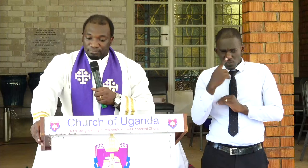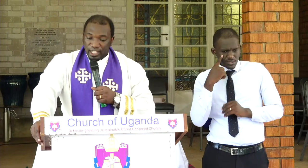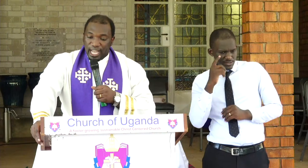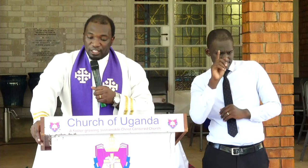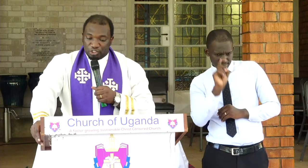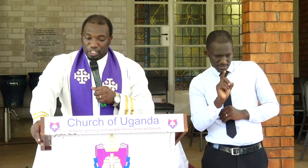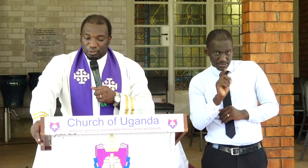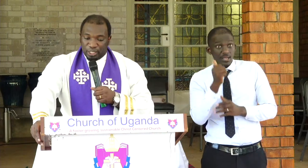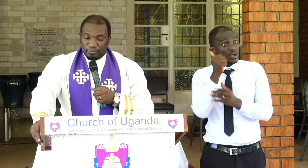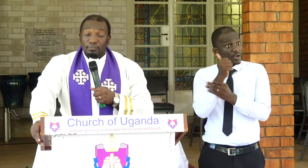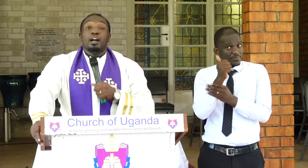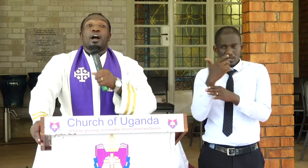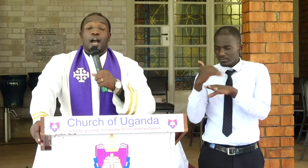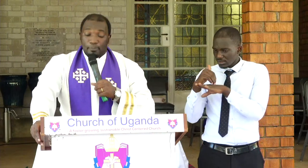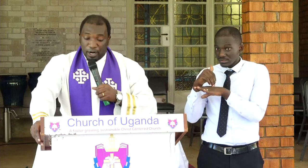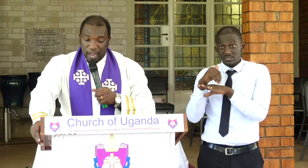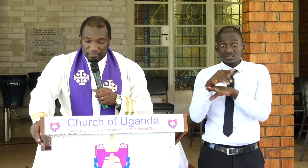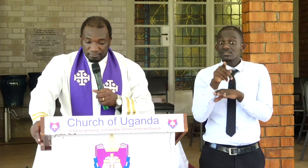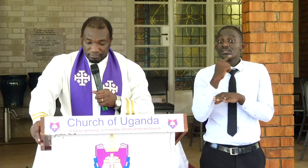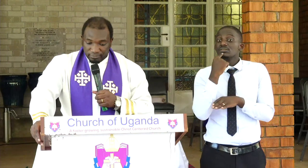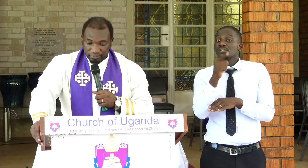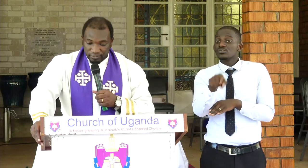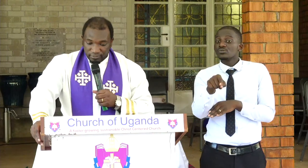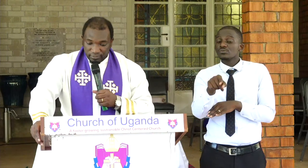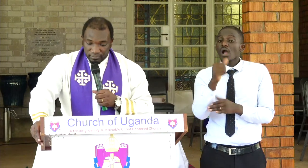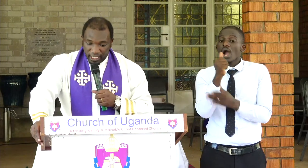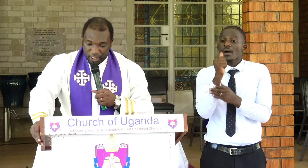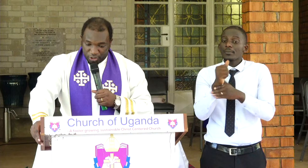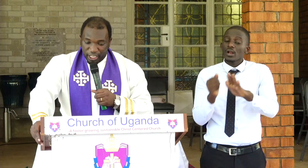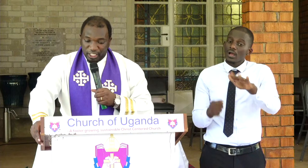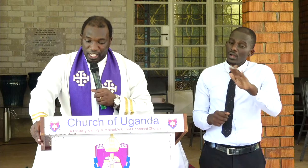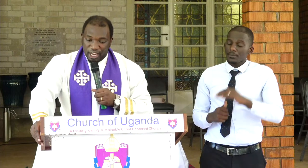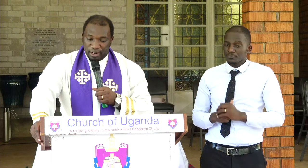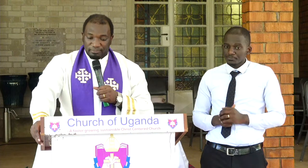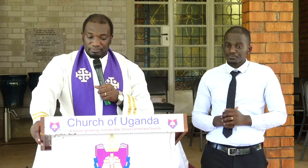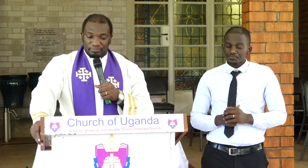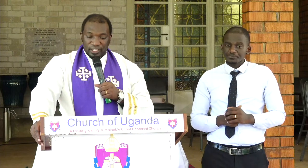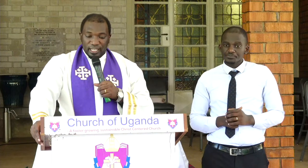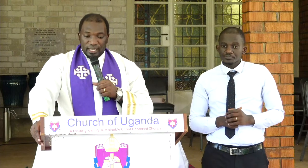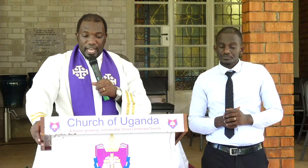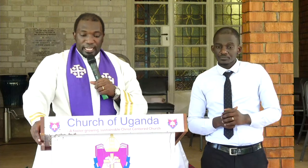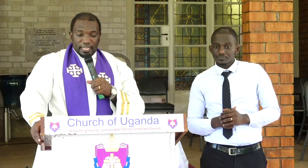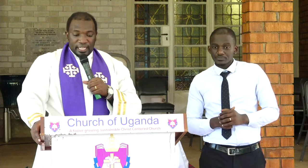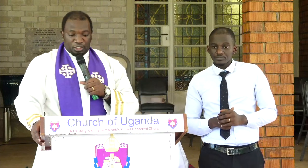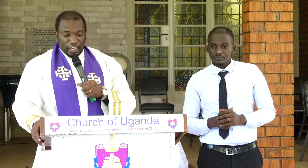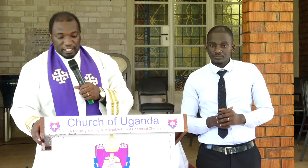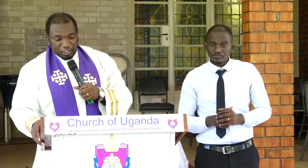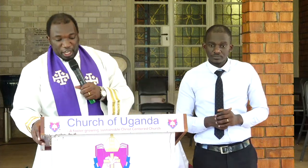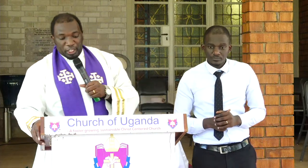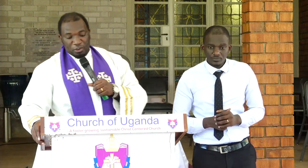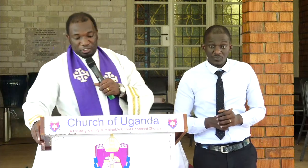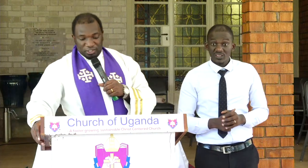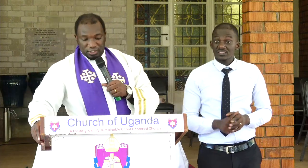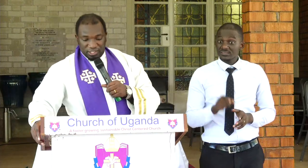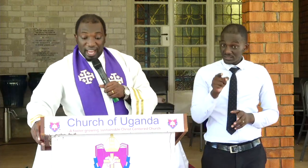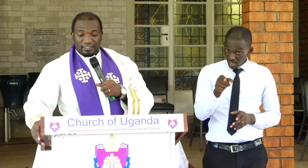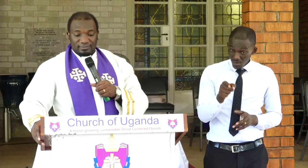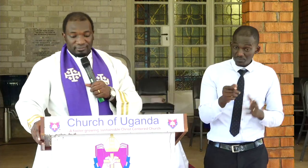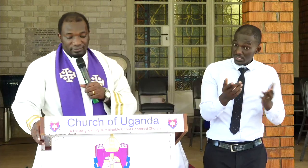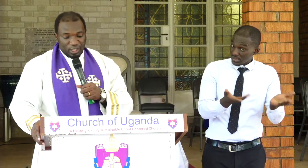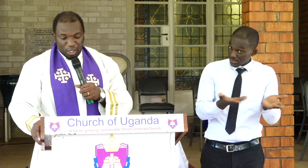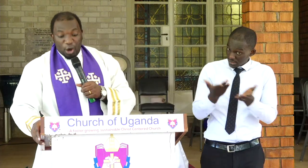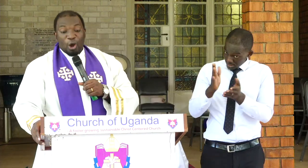Abraham and said to him, Abraham. And he said, Here am. He said, Take your